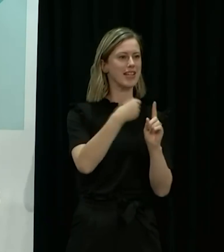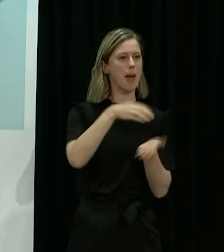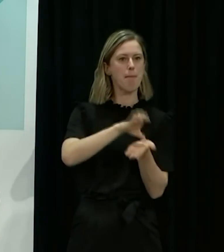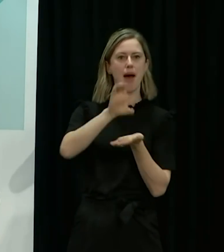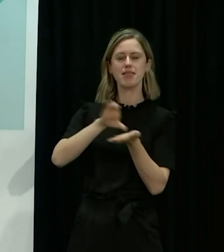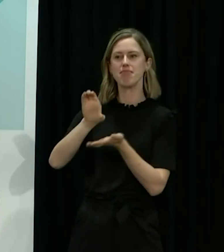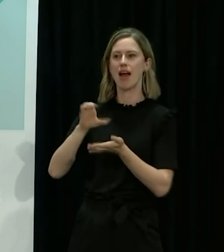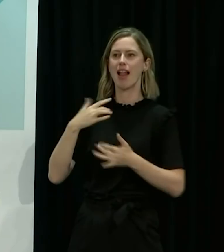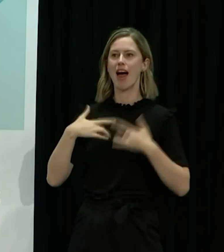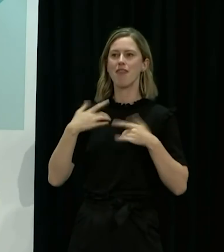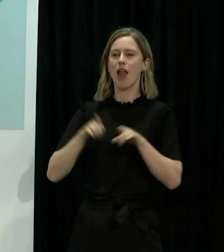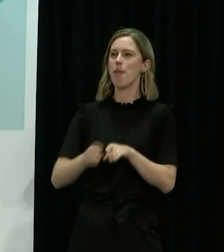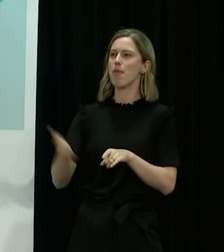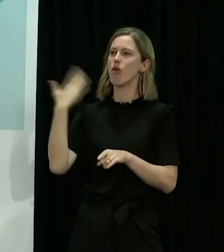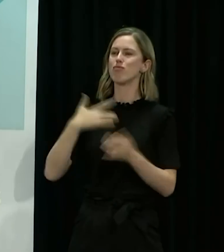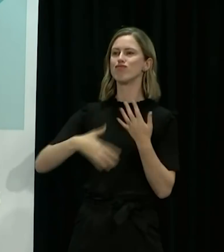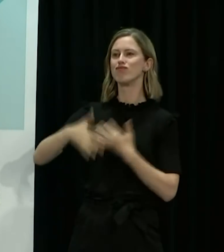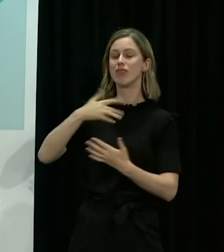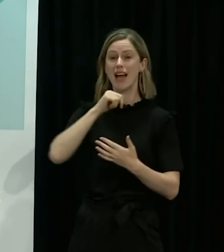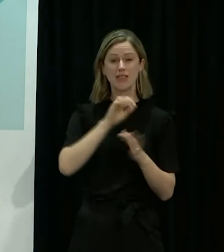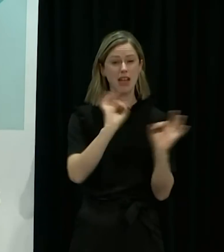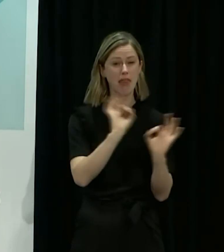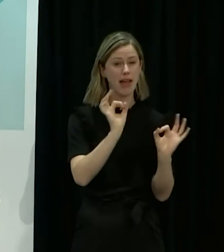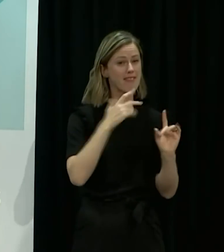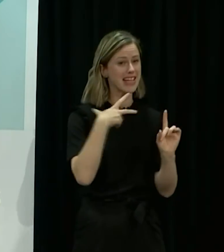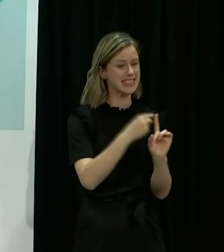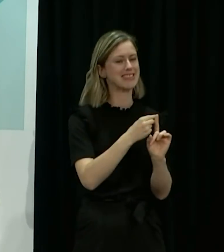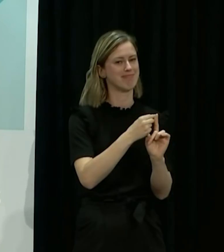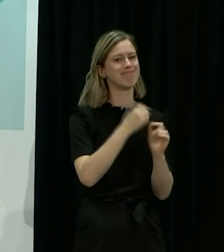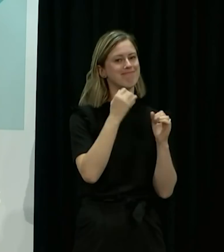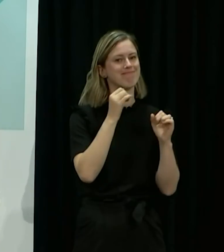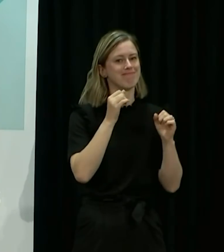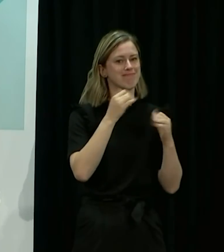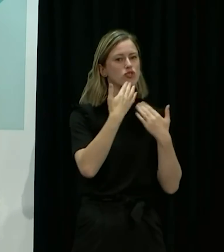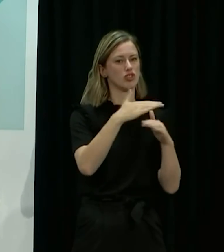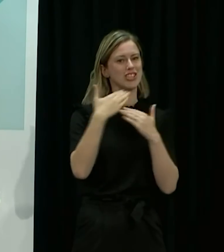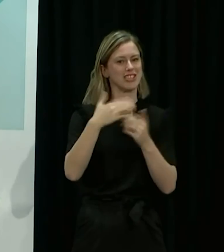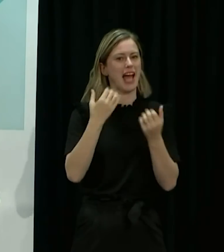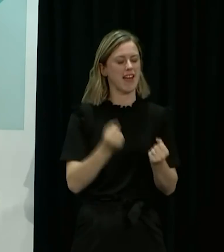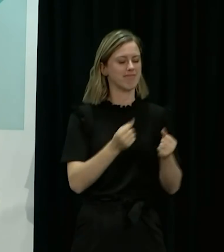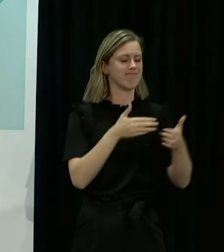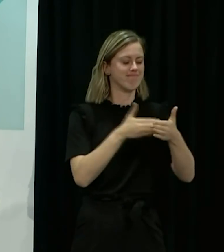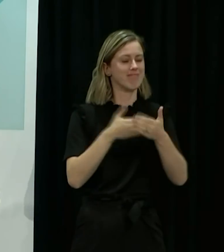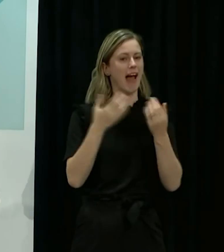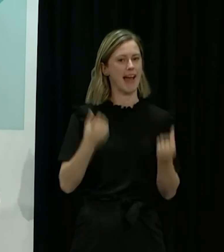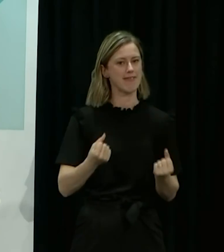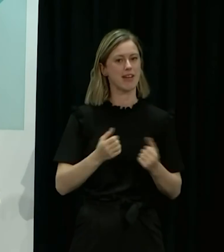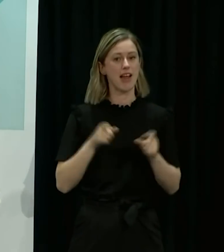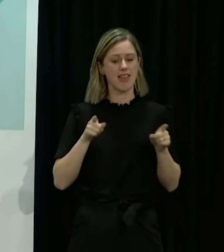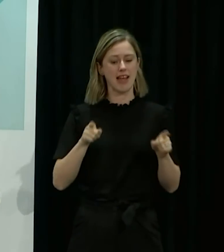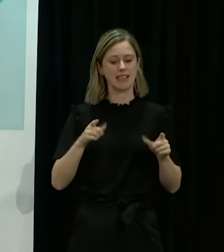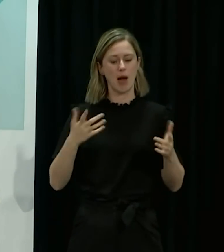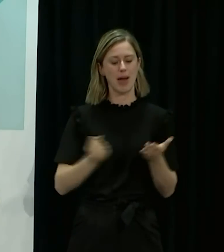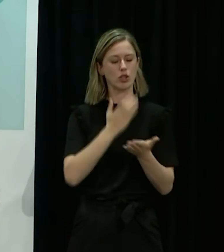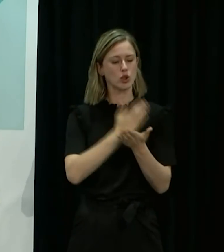a lot like it did before. For the unvaccinated, it will be more restricted. That is the best way that we can ensure that